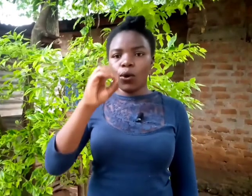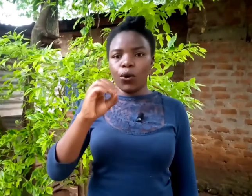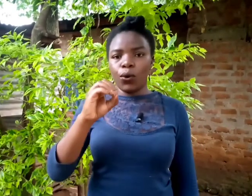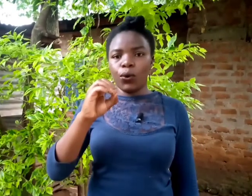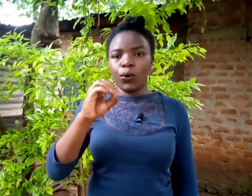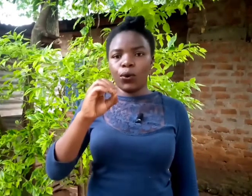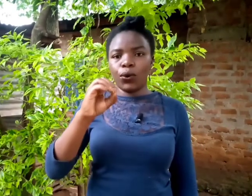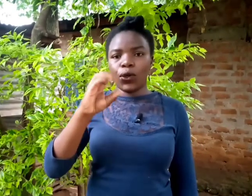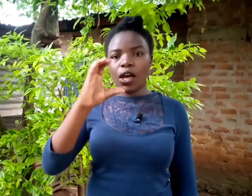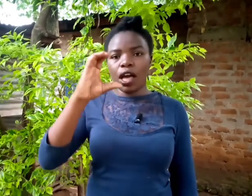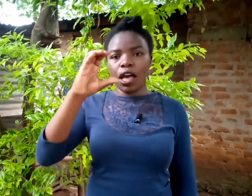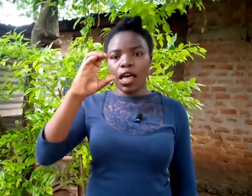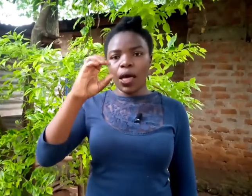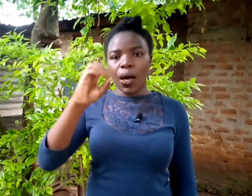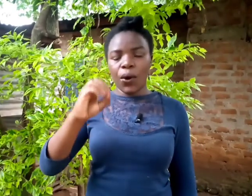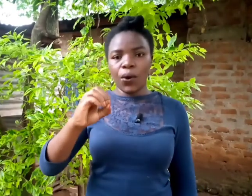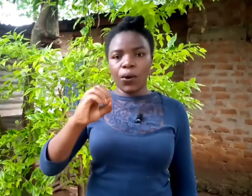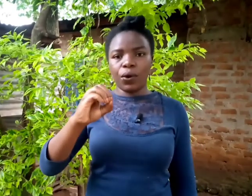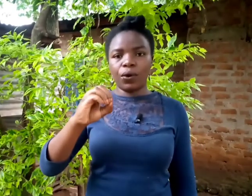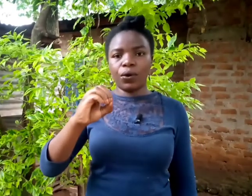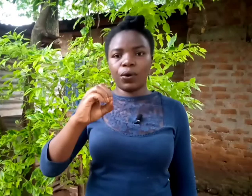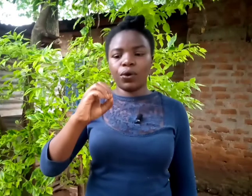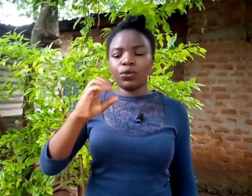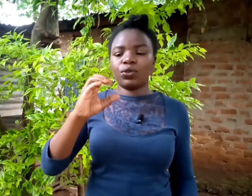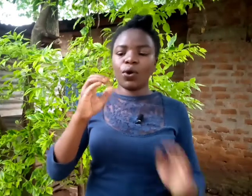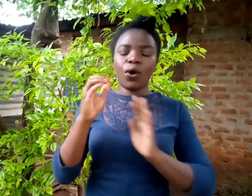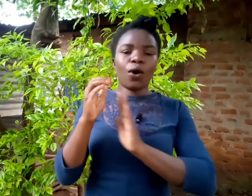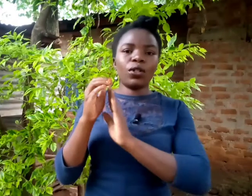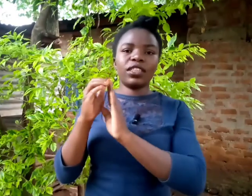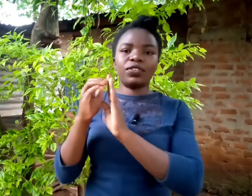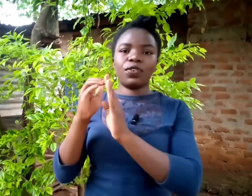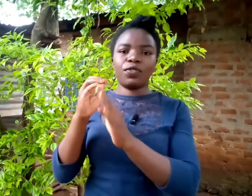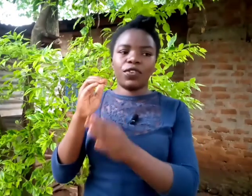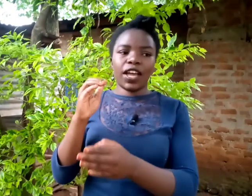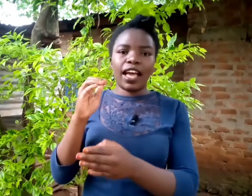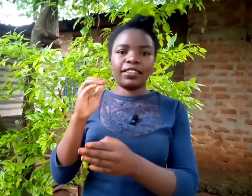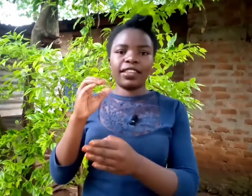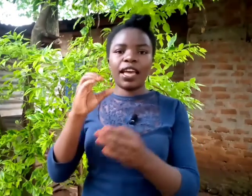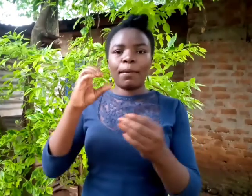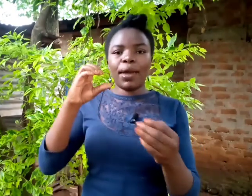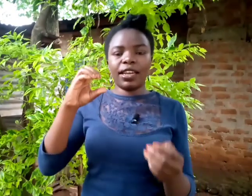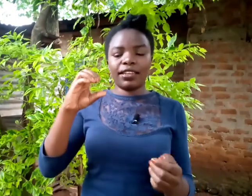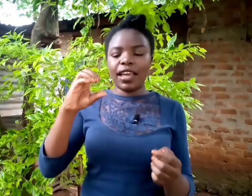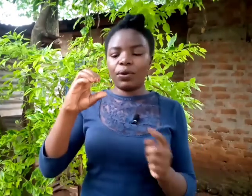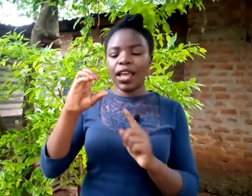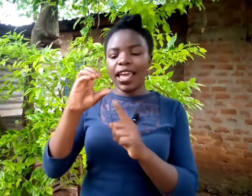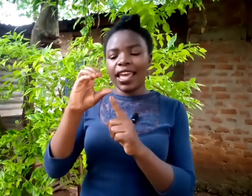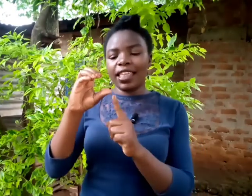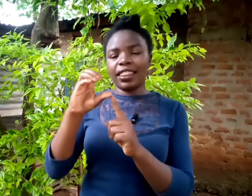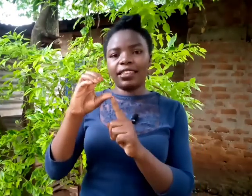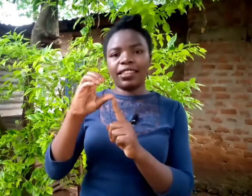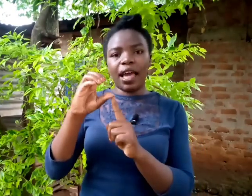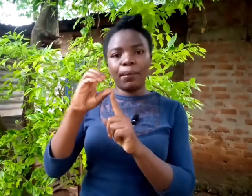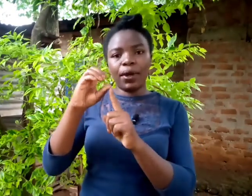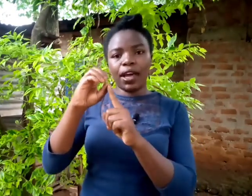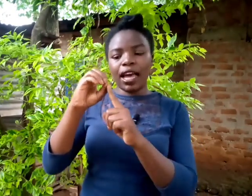O. O. So all these four fingers bend down and this thumb comes